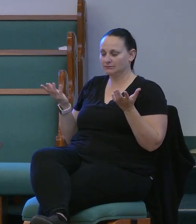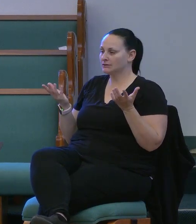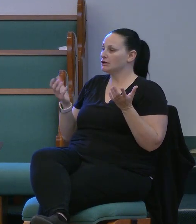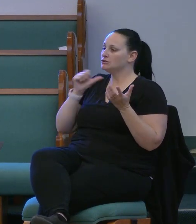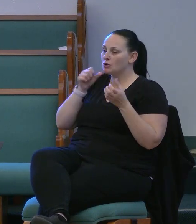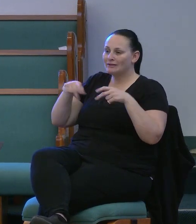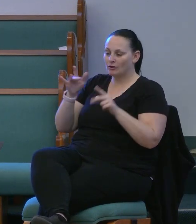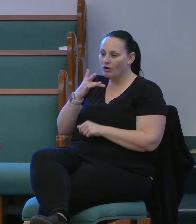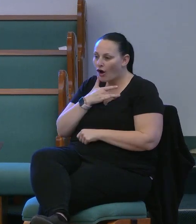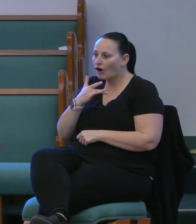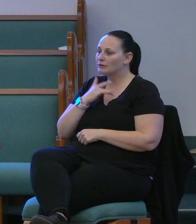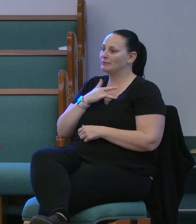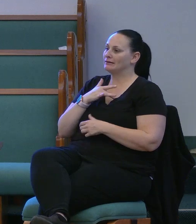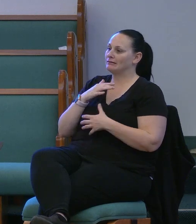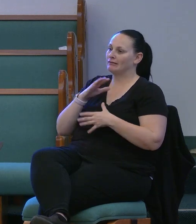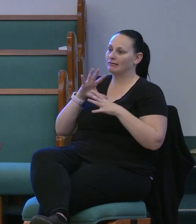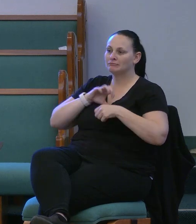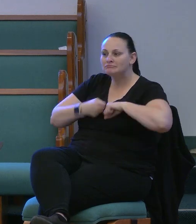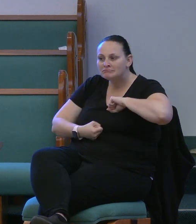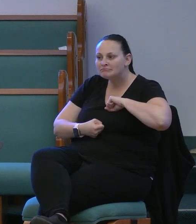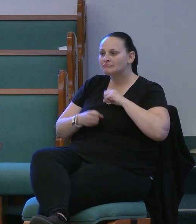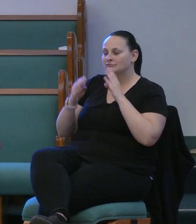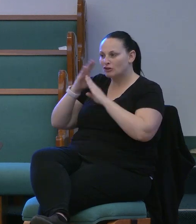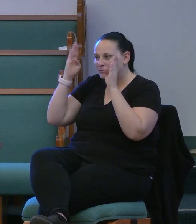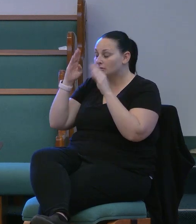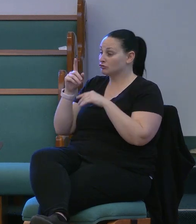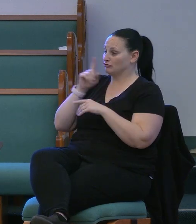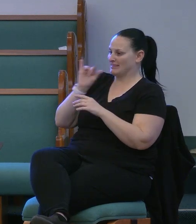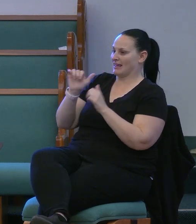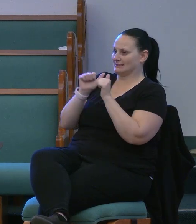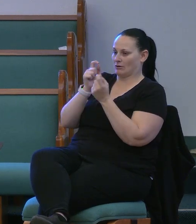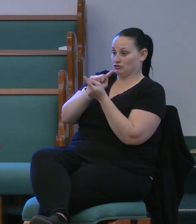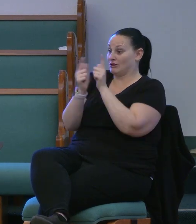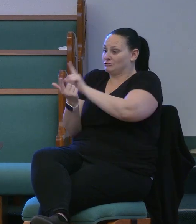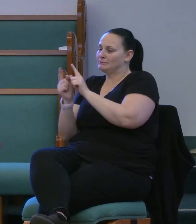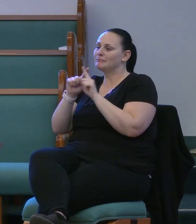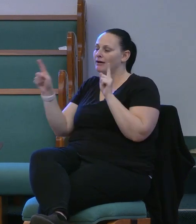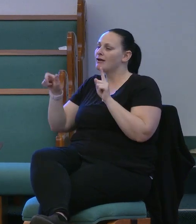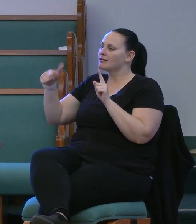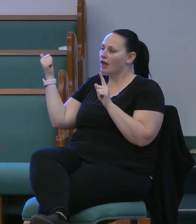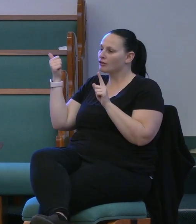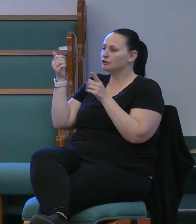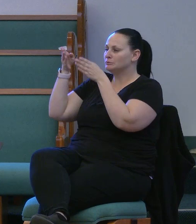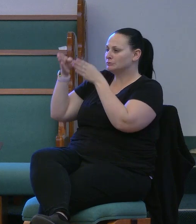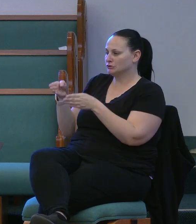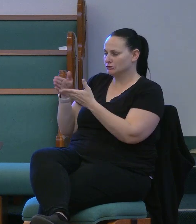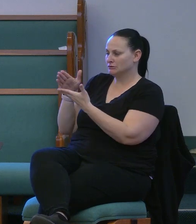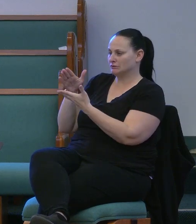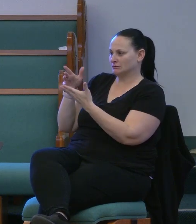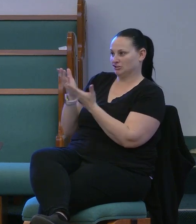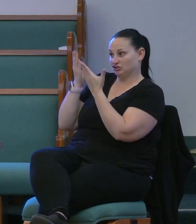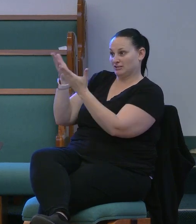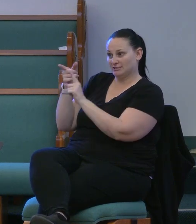let your hearts be troubled. That's the way it is translated, but another scholar suggests